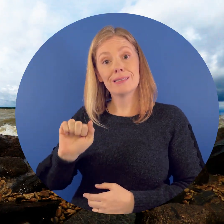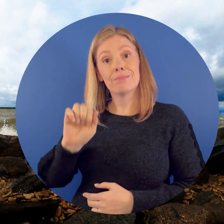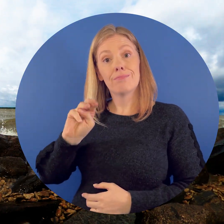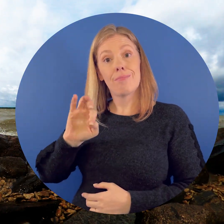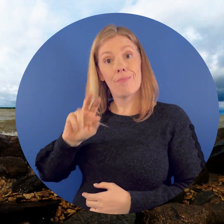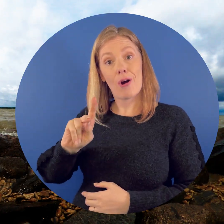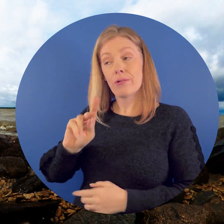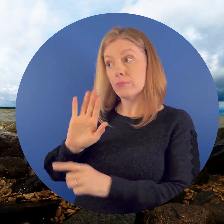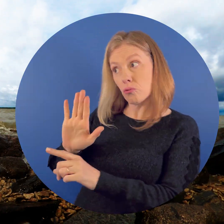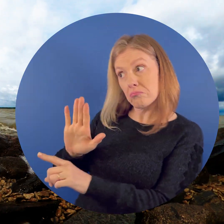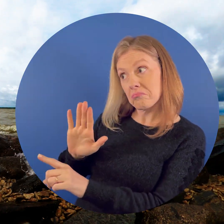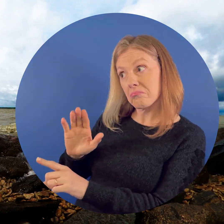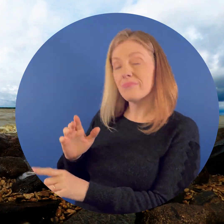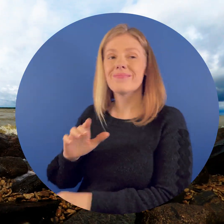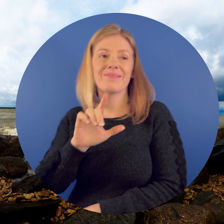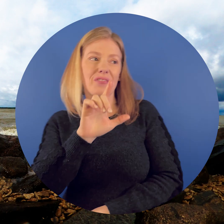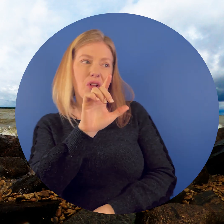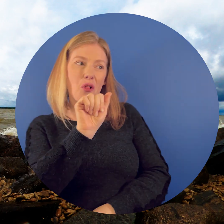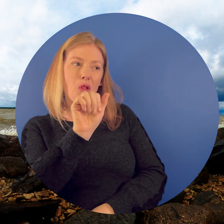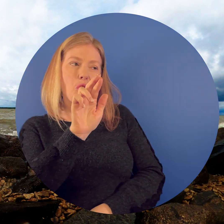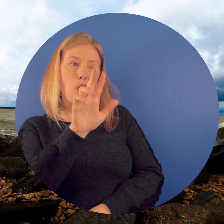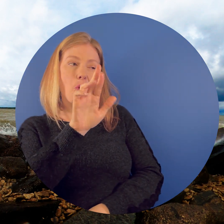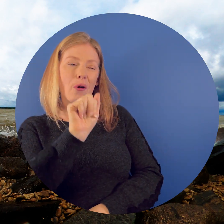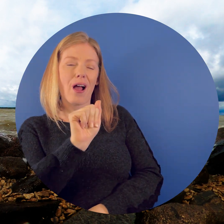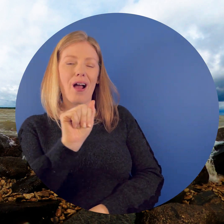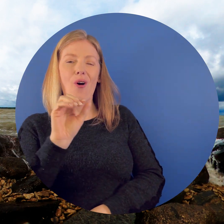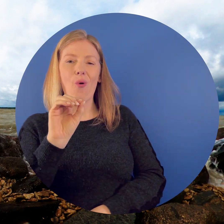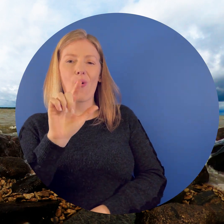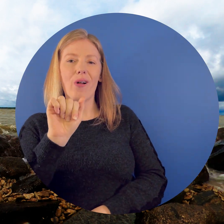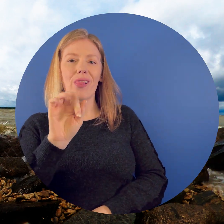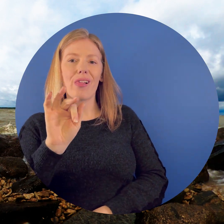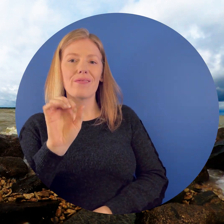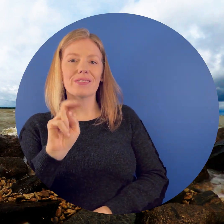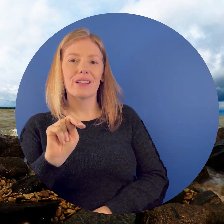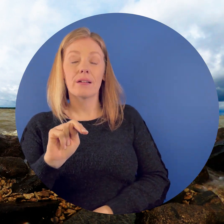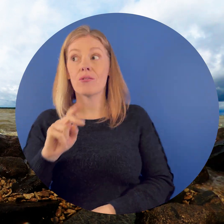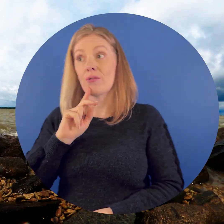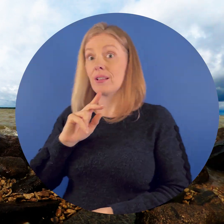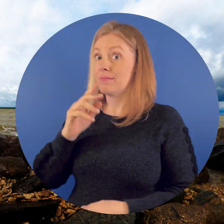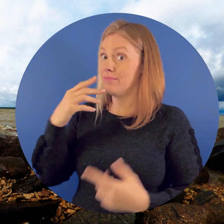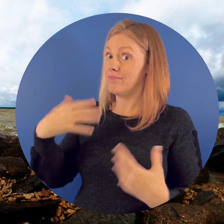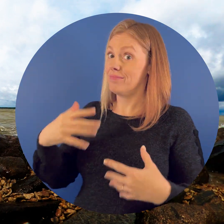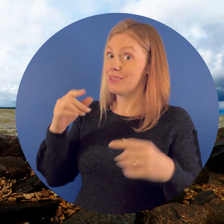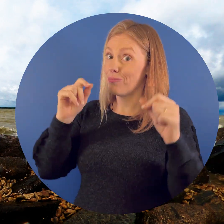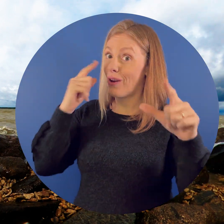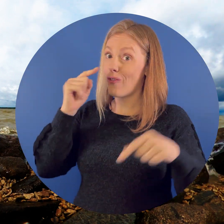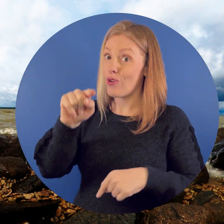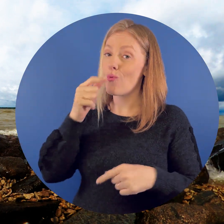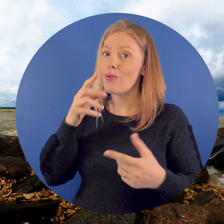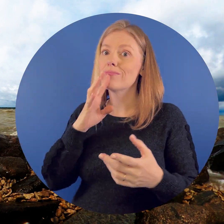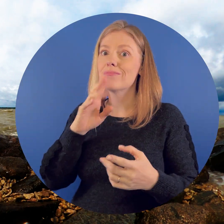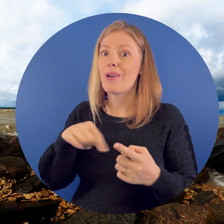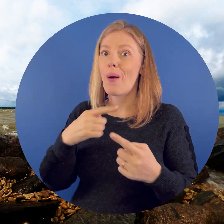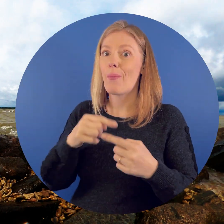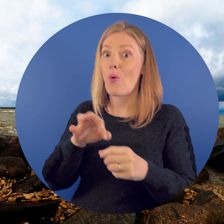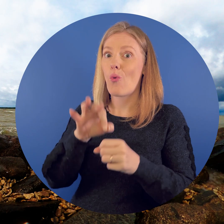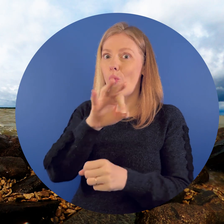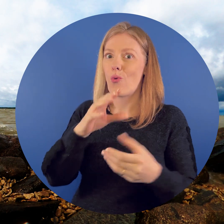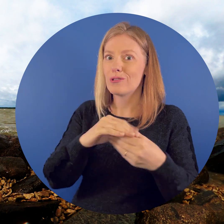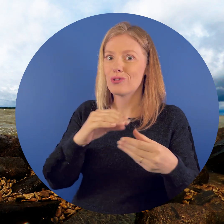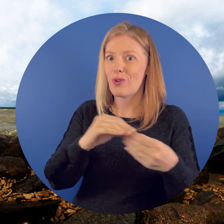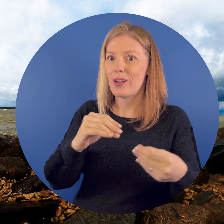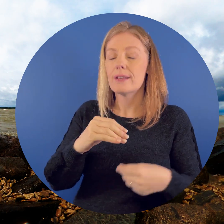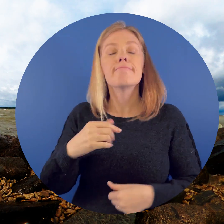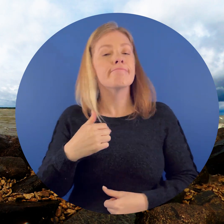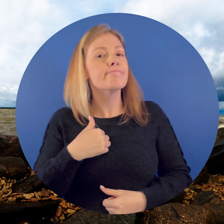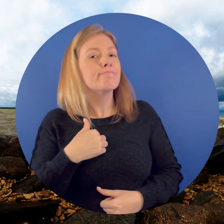Olson. Okay, we've got a special surprise to you today because we are talking about ghost stories. I'm going to talk about the haunting of St. Andrew's on the